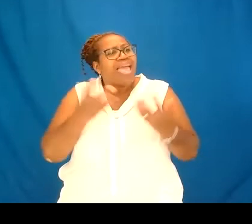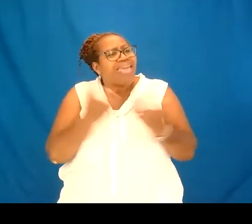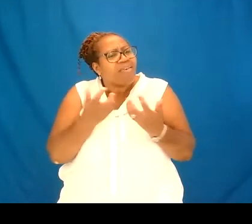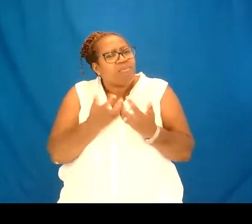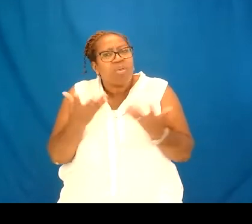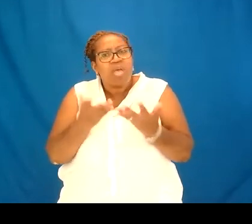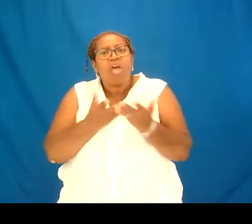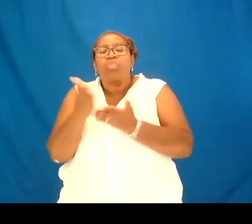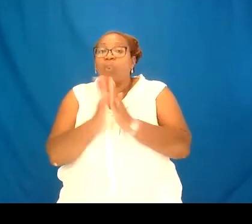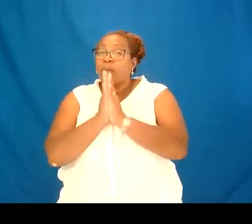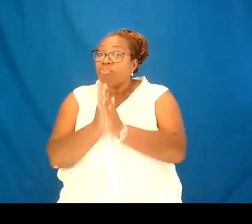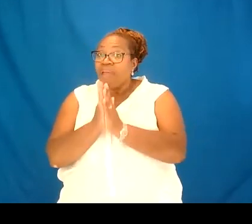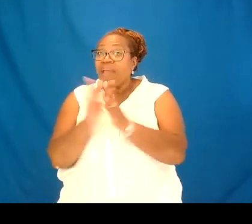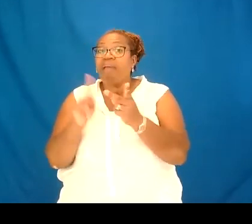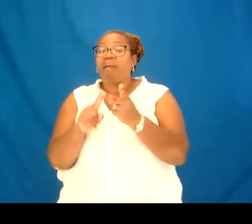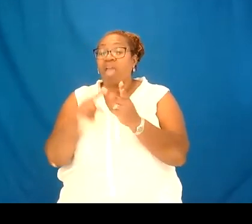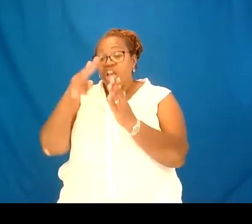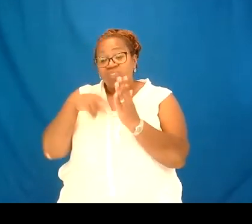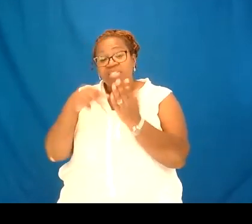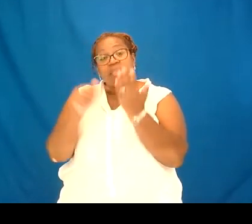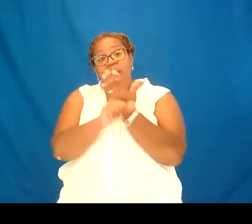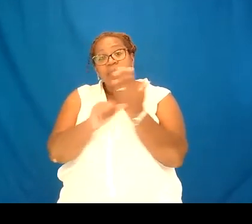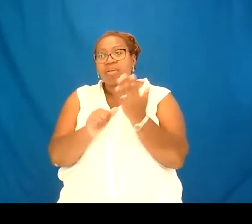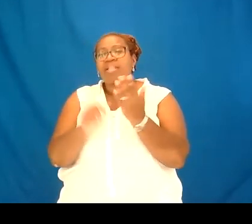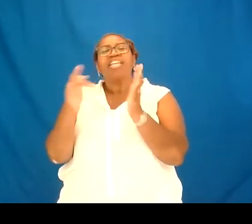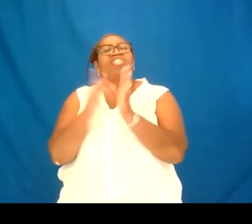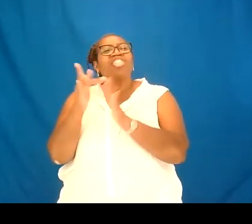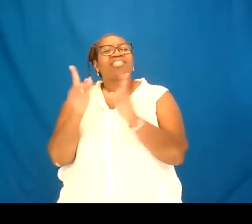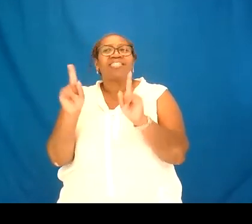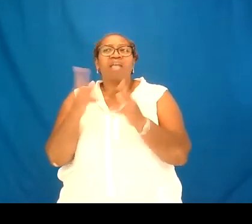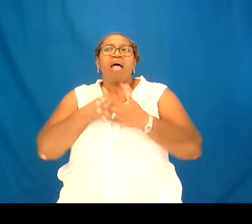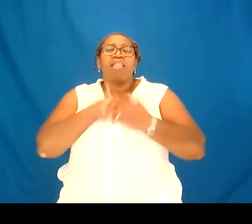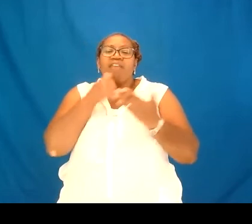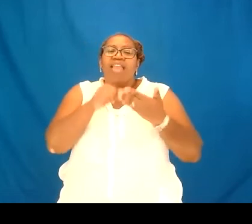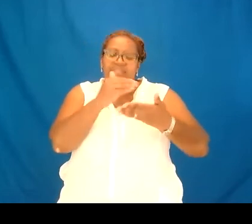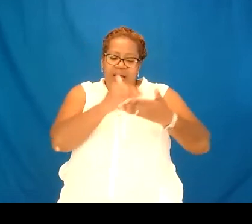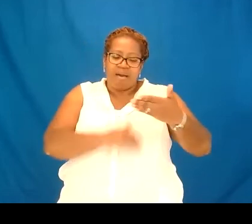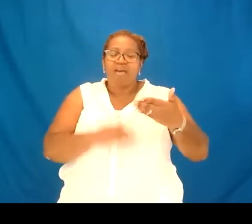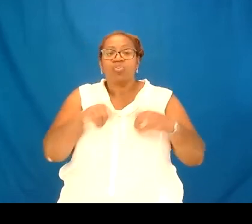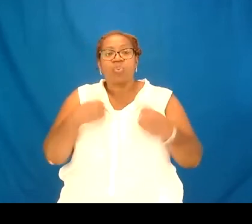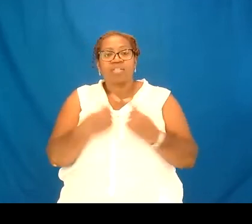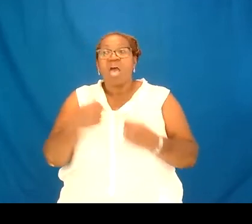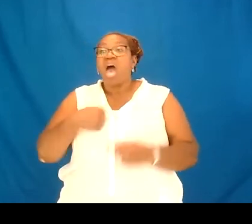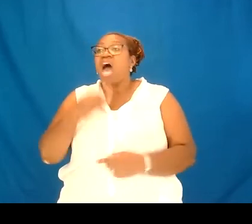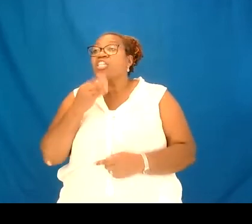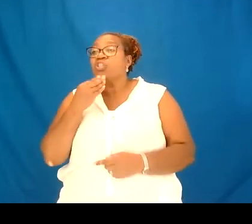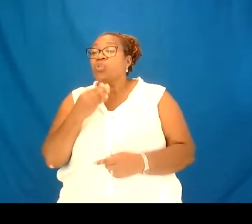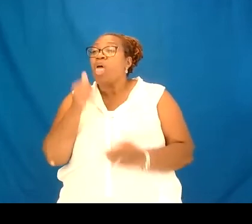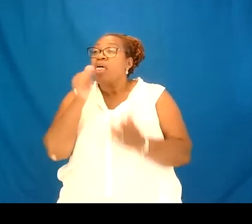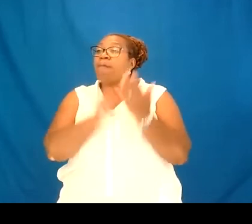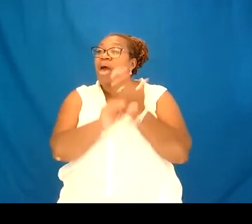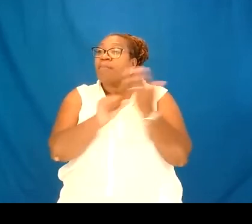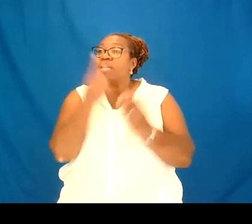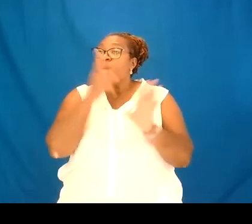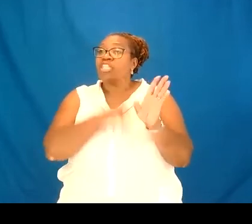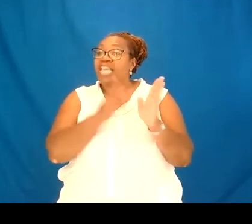the Bible, Jesus' love letter to us. I use the Bible in 1 Year app, and sometimes I read